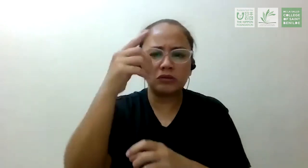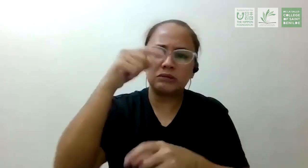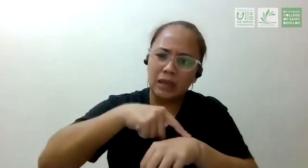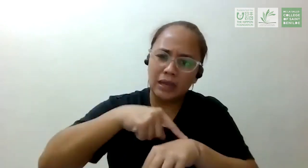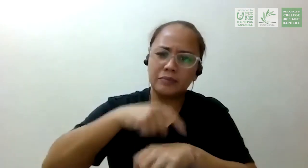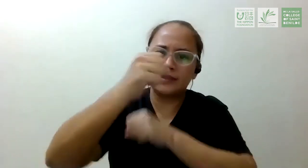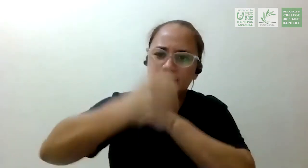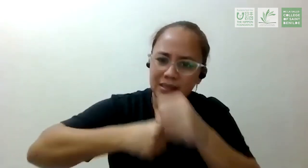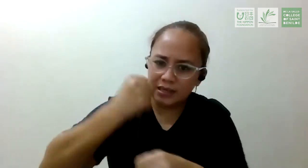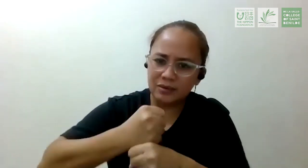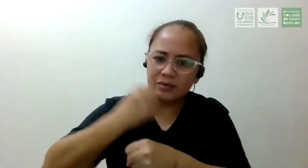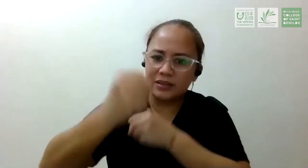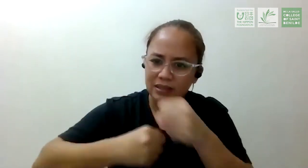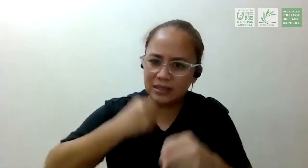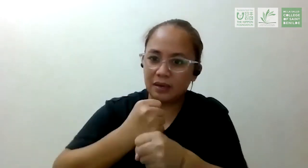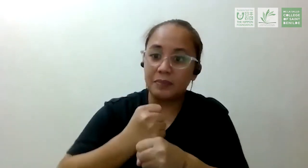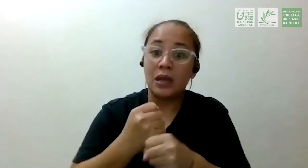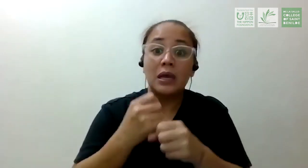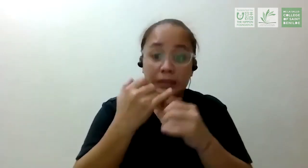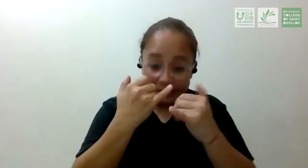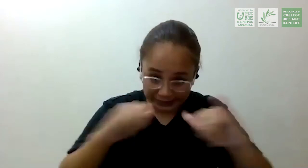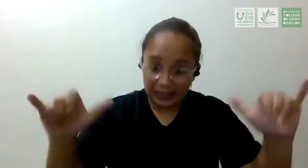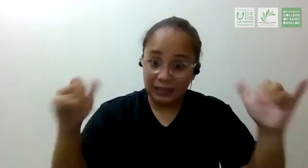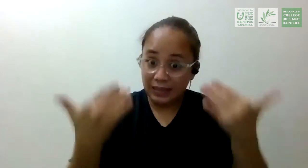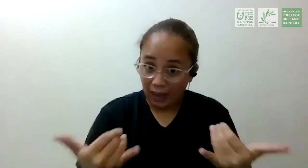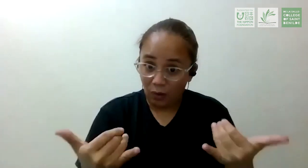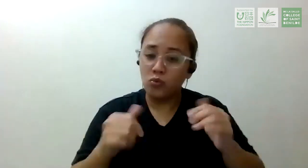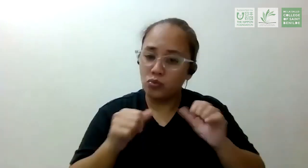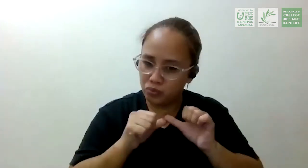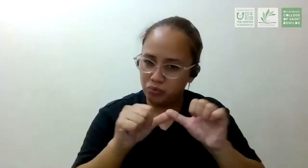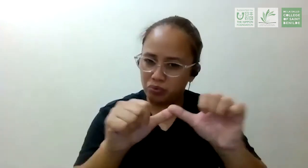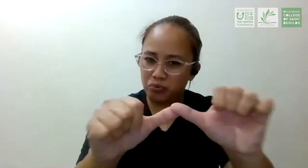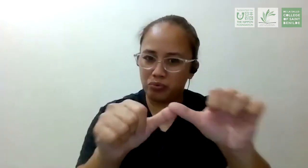times a year and still published now.